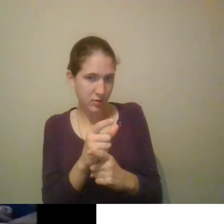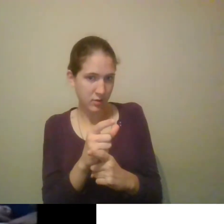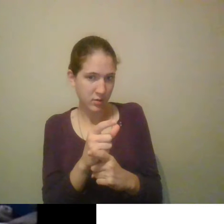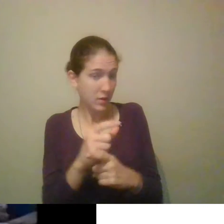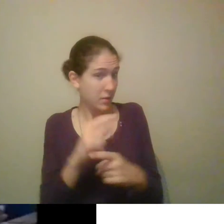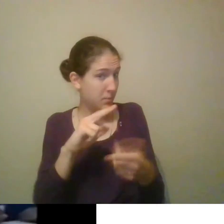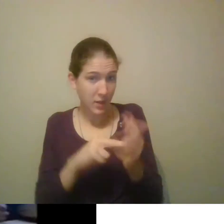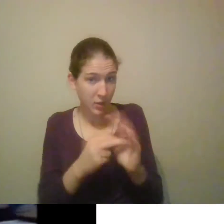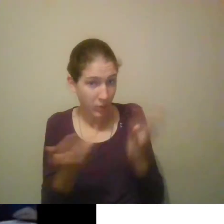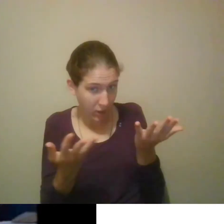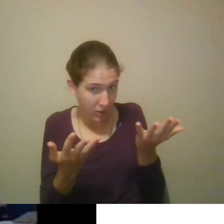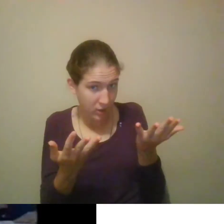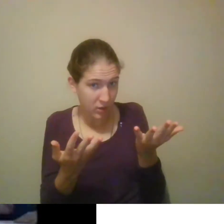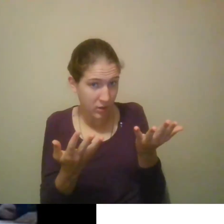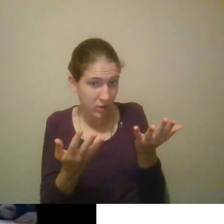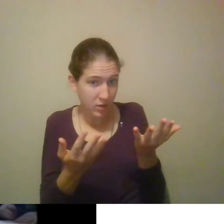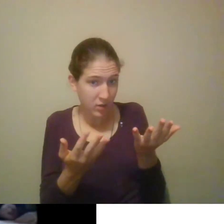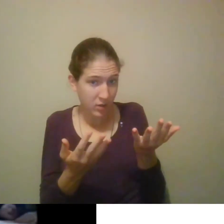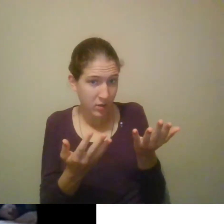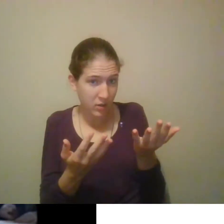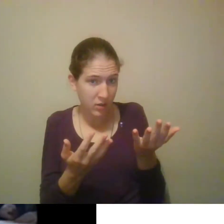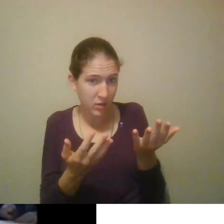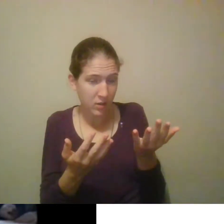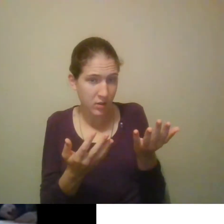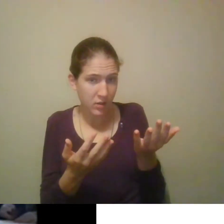Support. That's support.